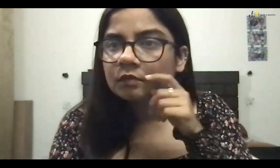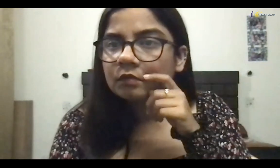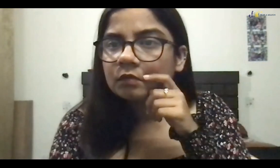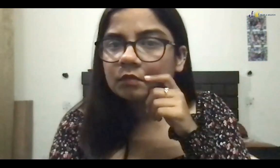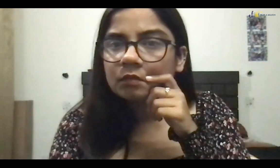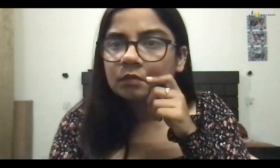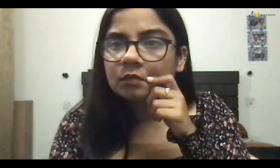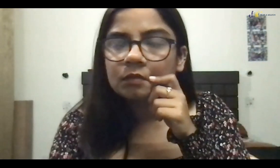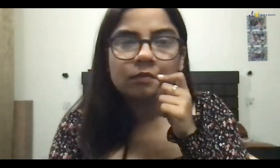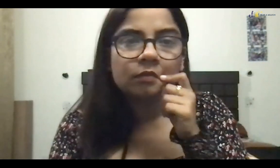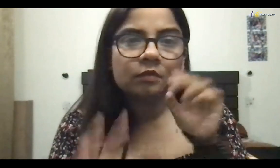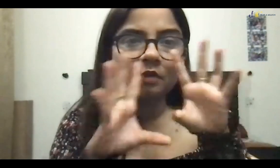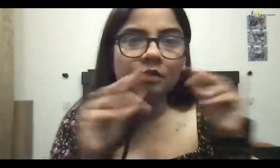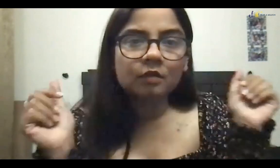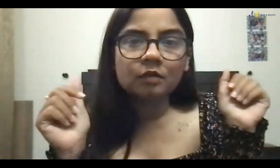Where we lost her.